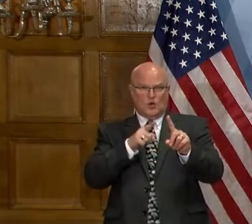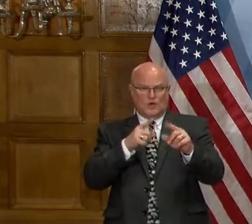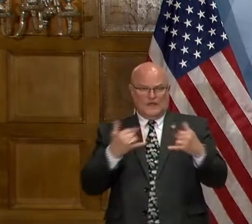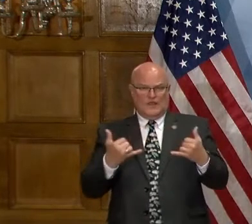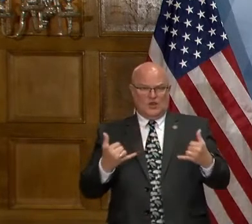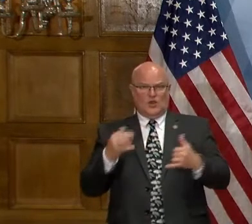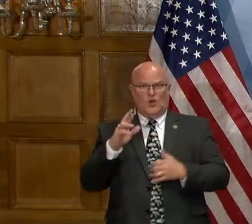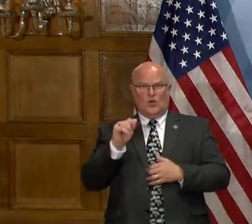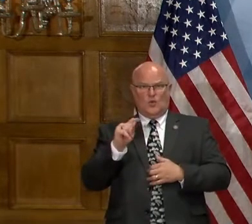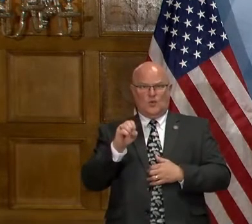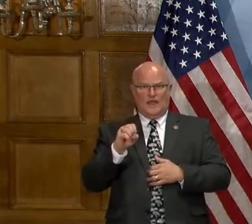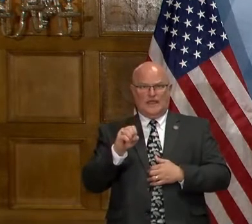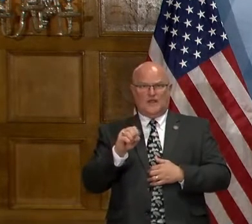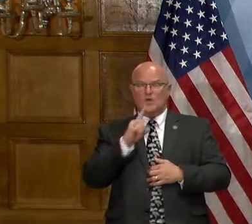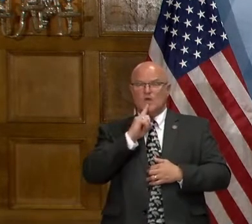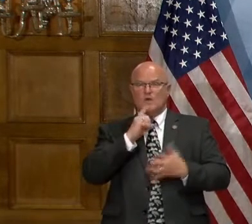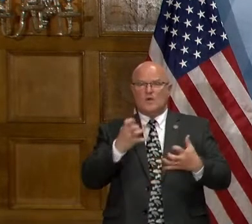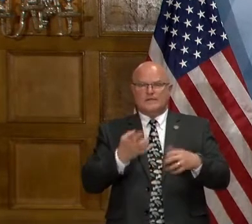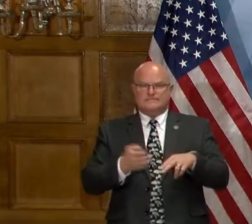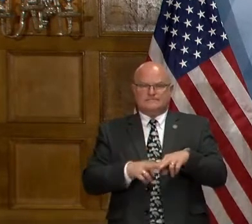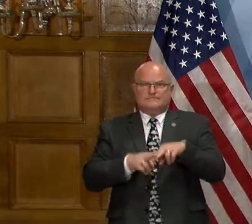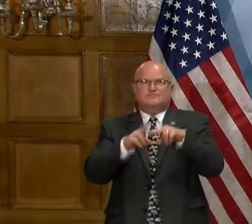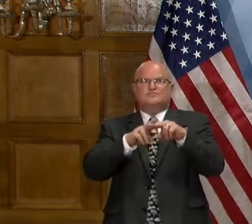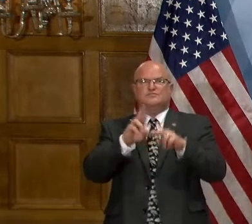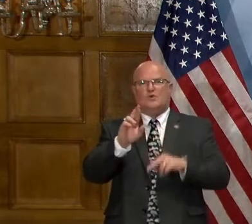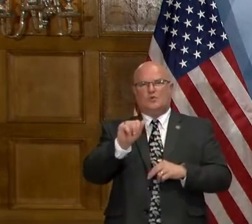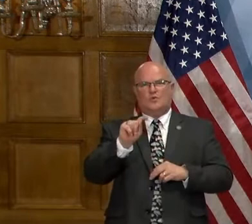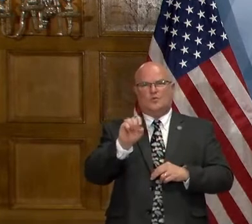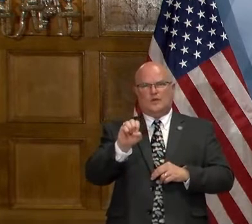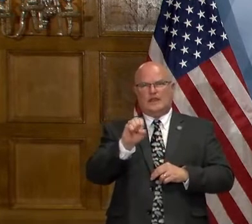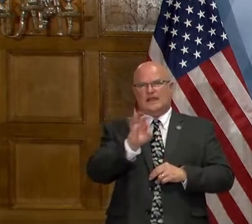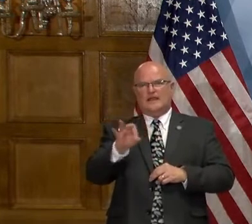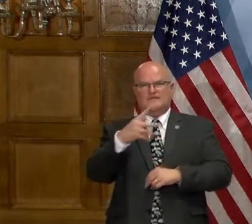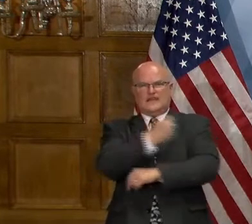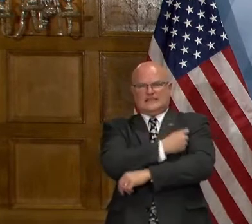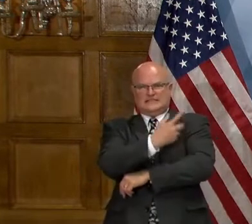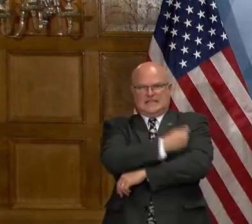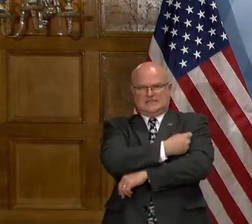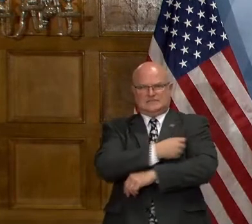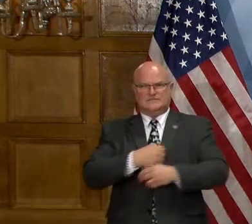current rate. So we have to actually pick up our rate of vaccination.